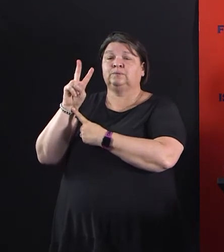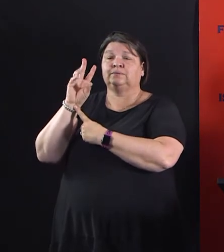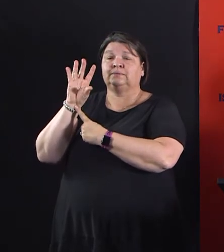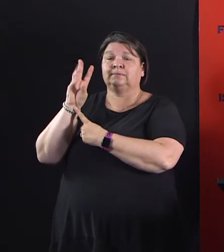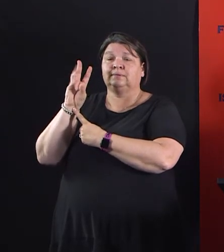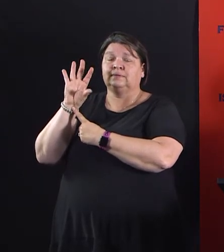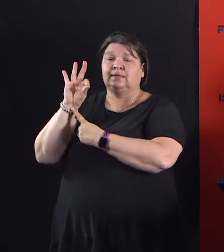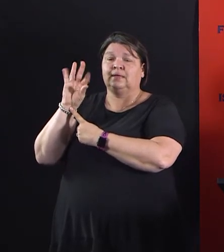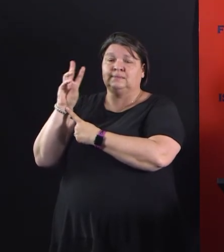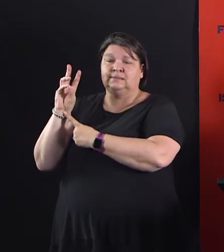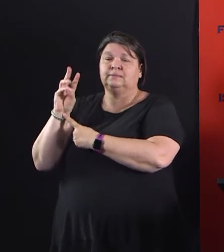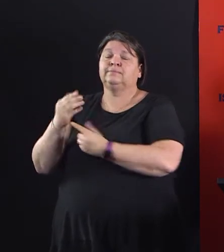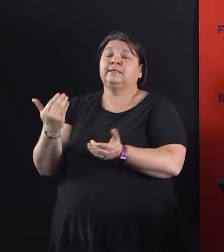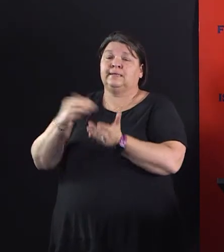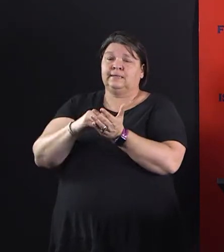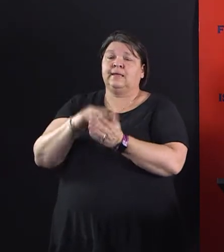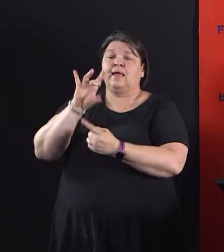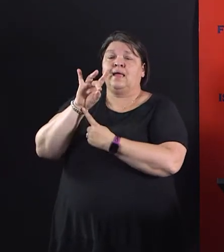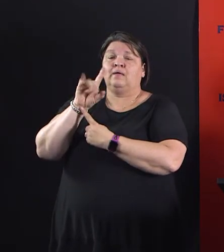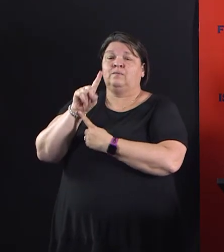817-246-6299.